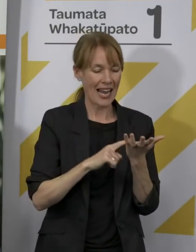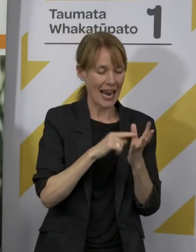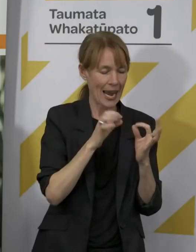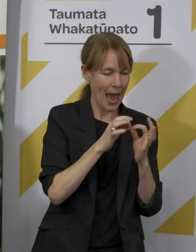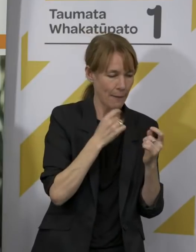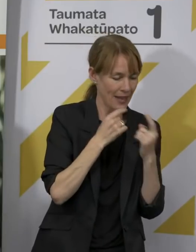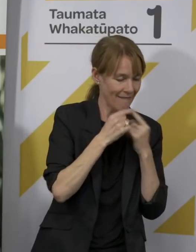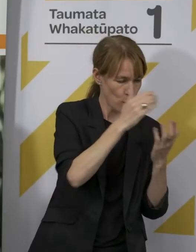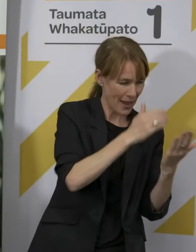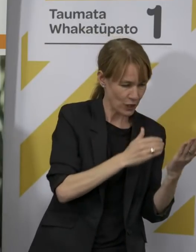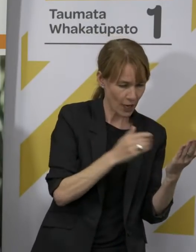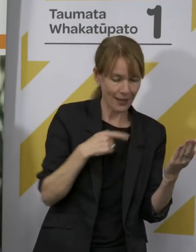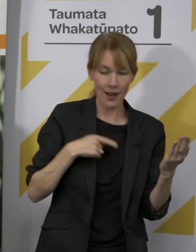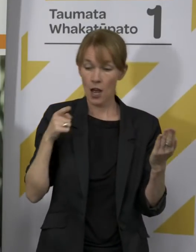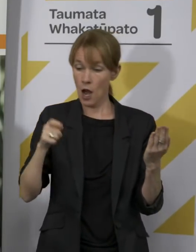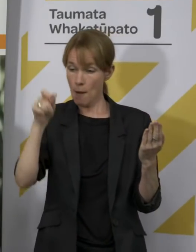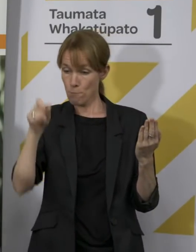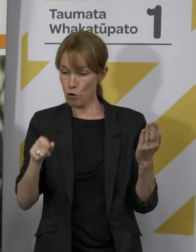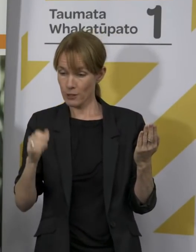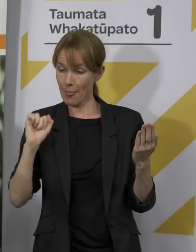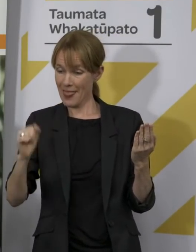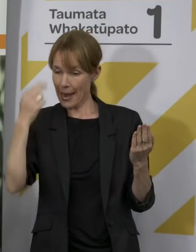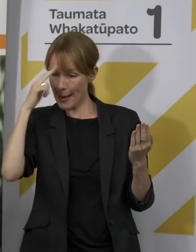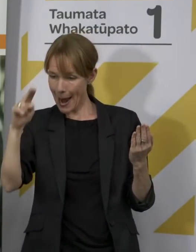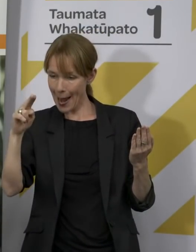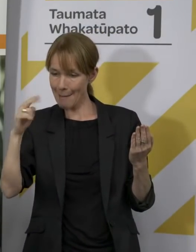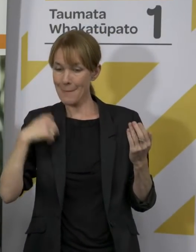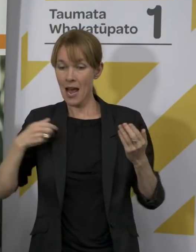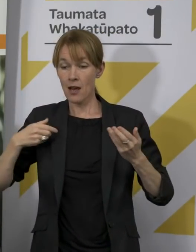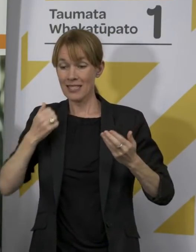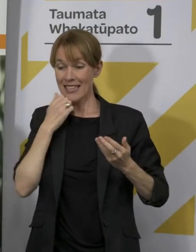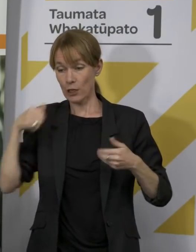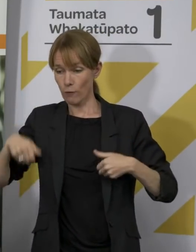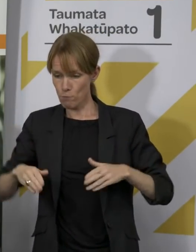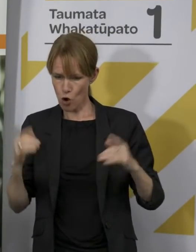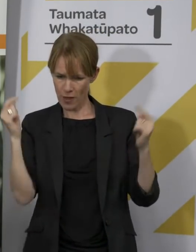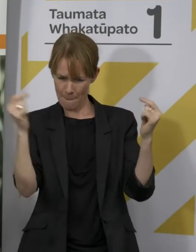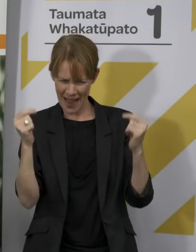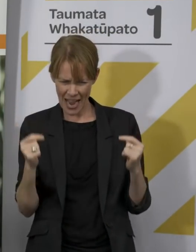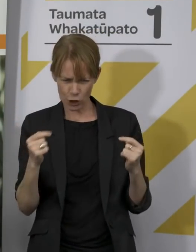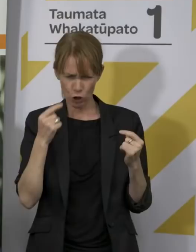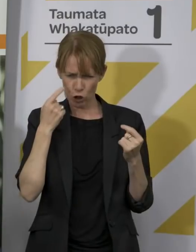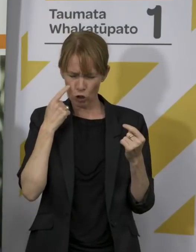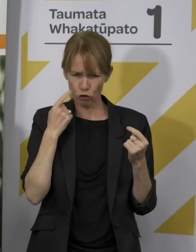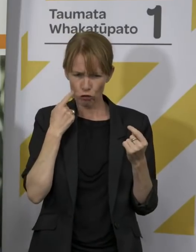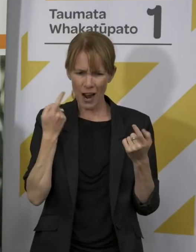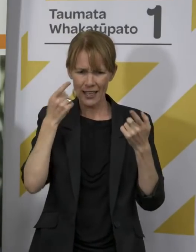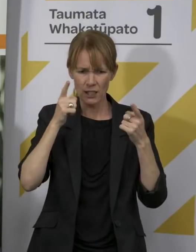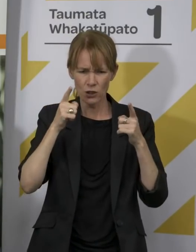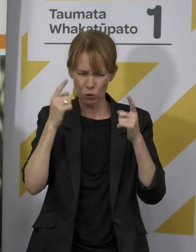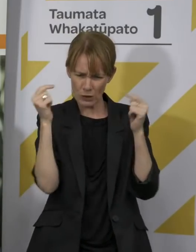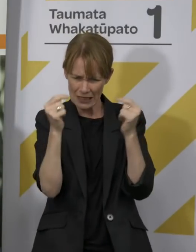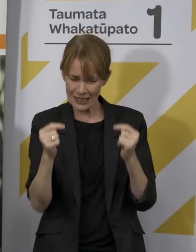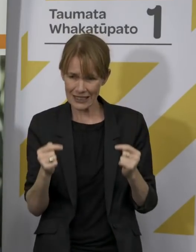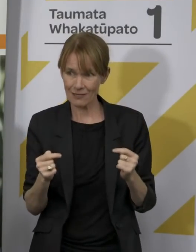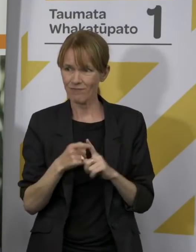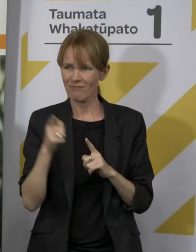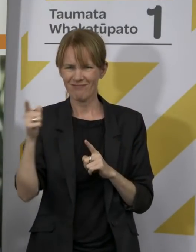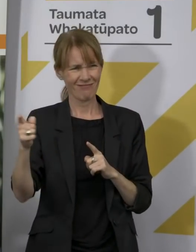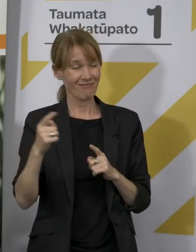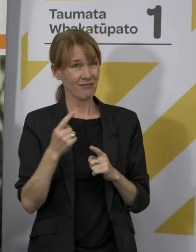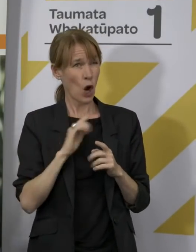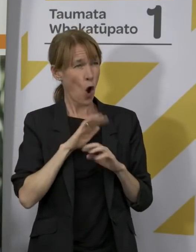of birth of the people that we now have from that research. It was a week ago, though. Isn't that pretty poor that you can't give us that? Yeah, I wish I could,